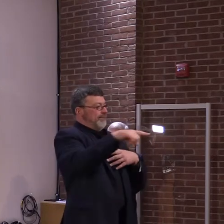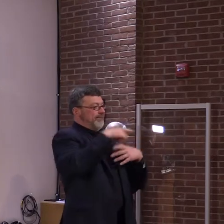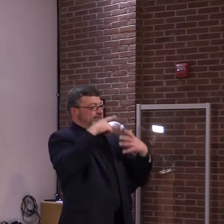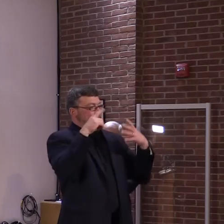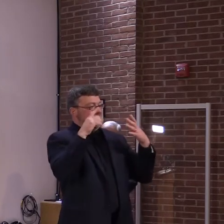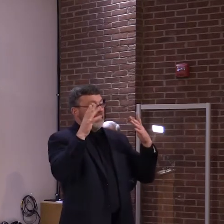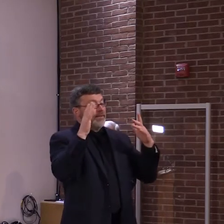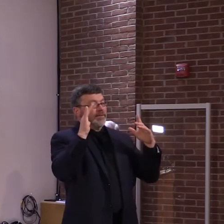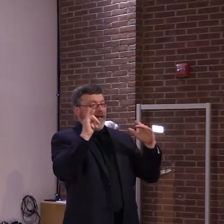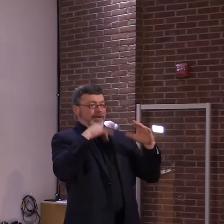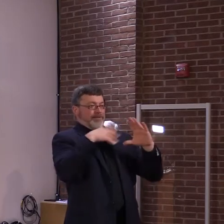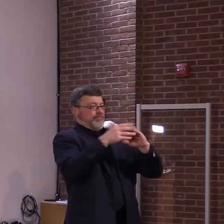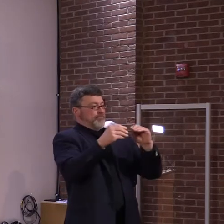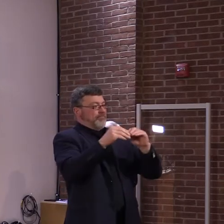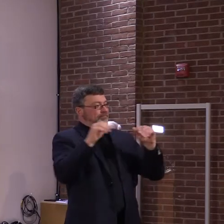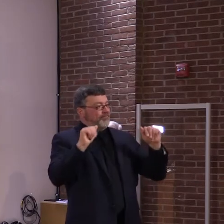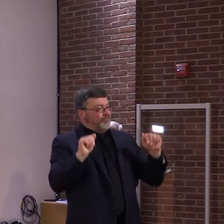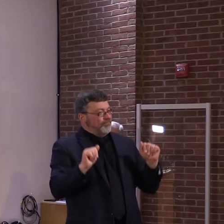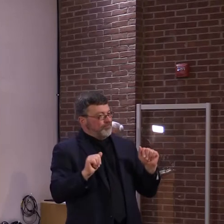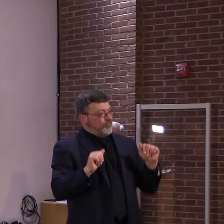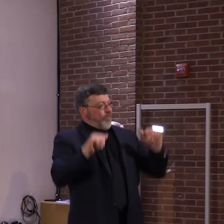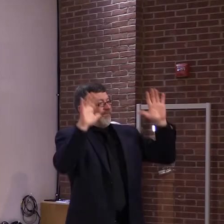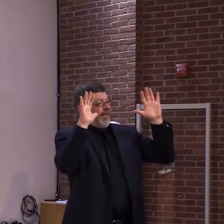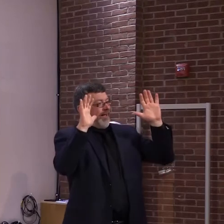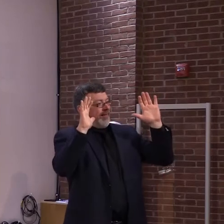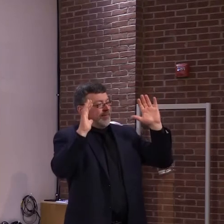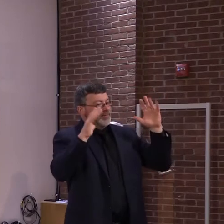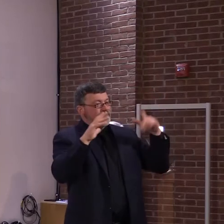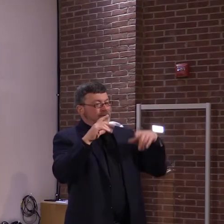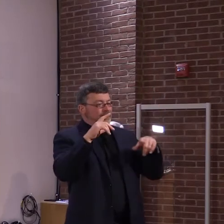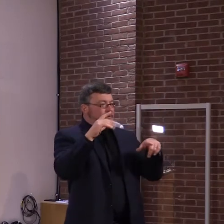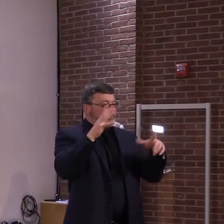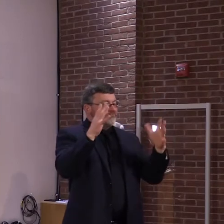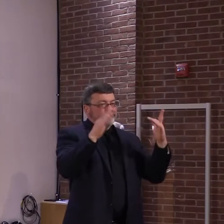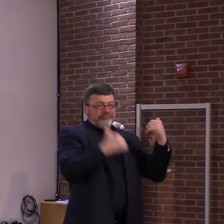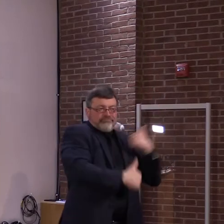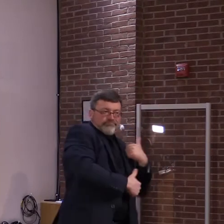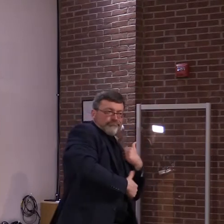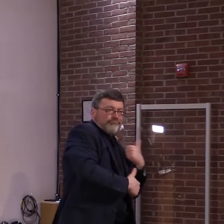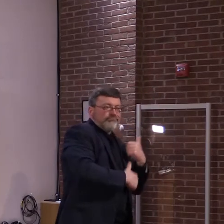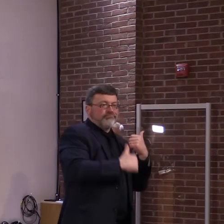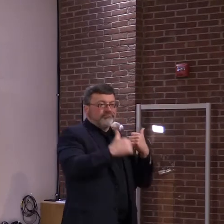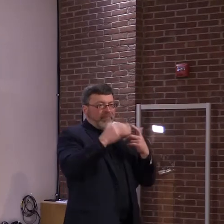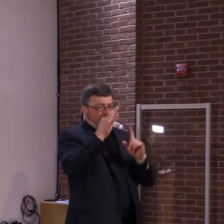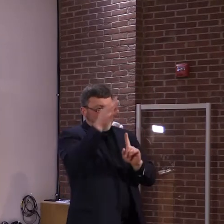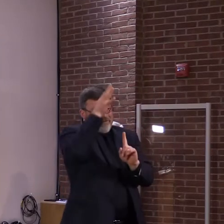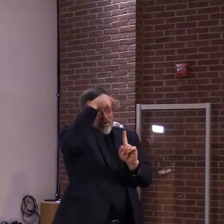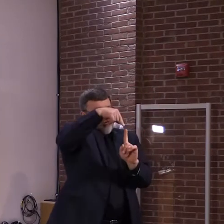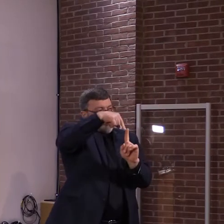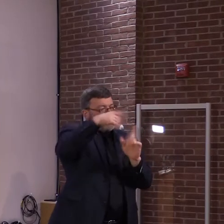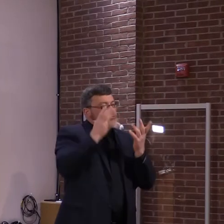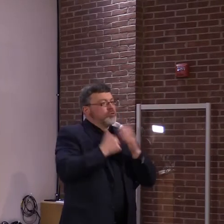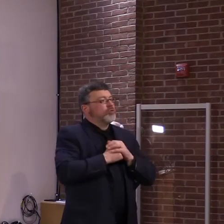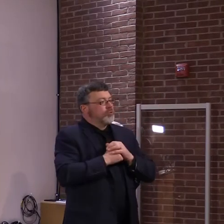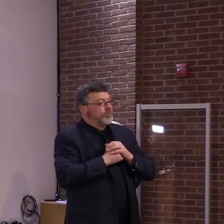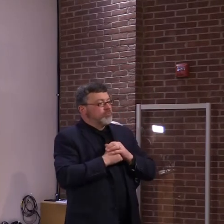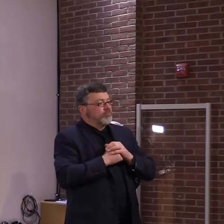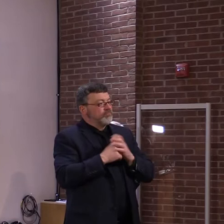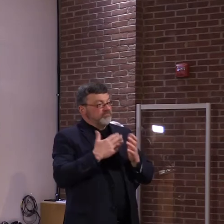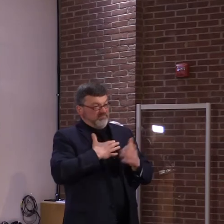and my dad and so forth, others made. And my dad paid the ultimate